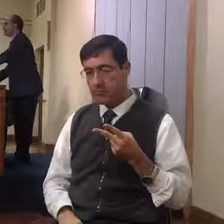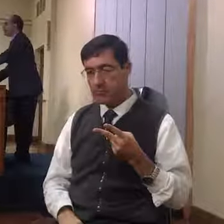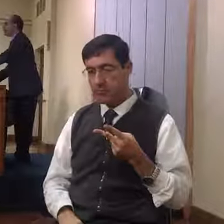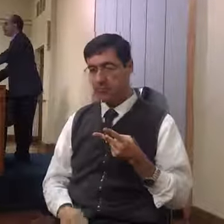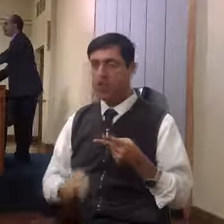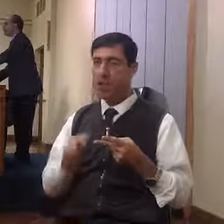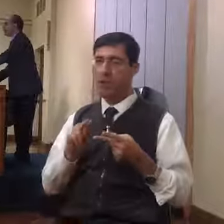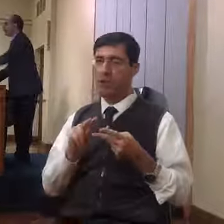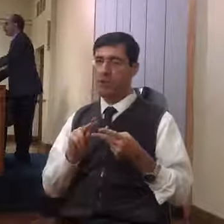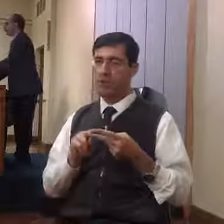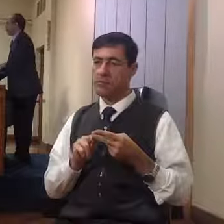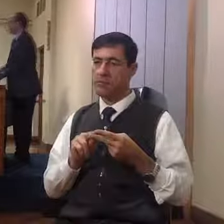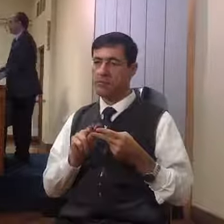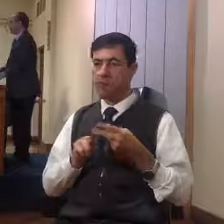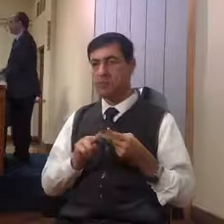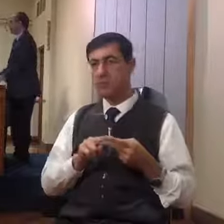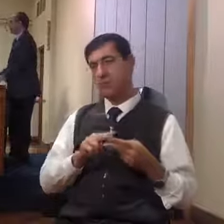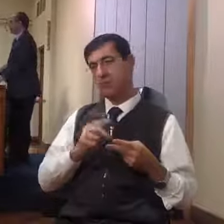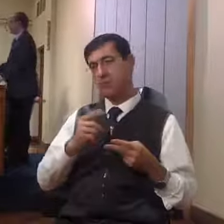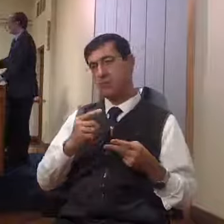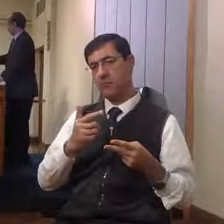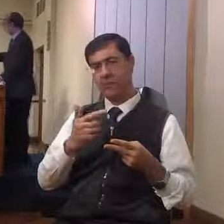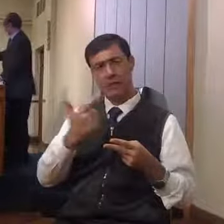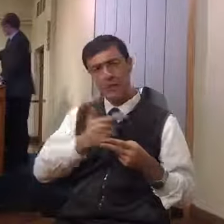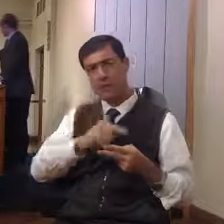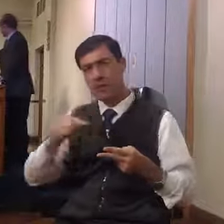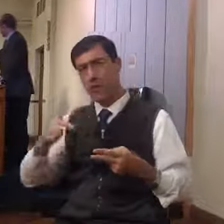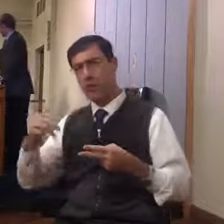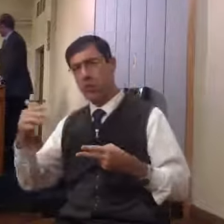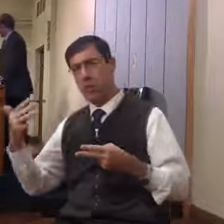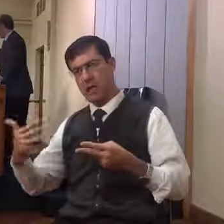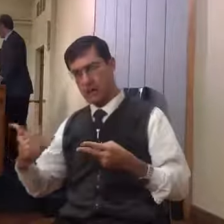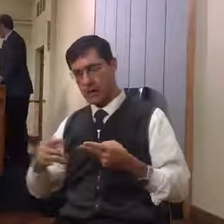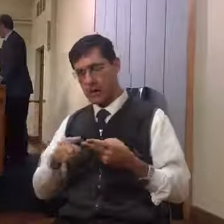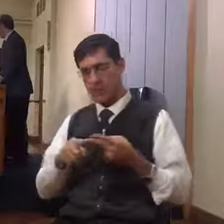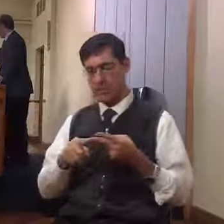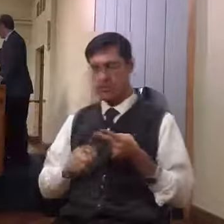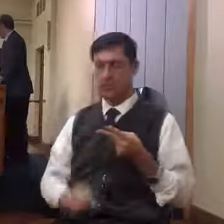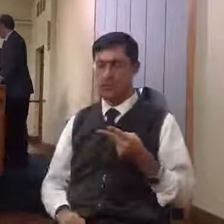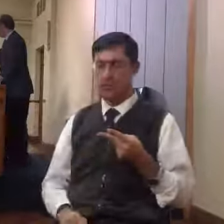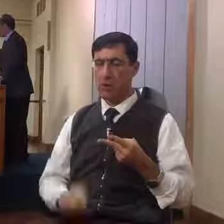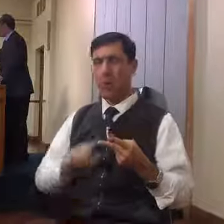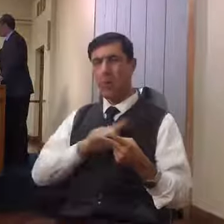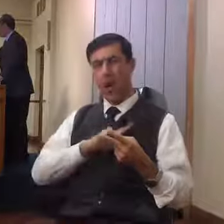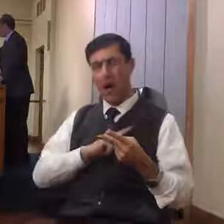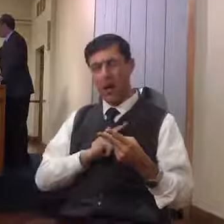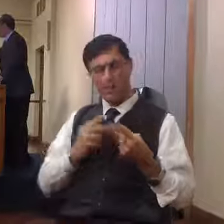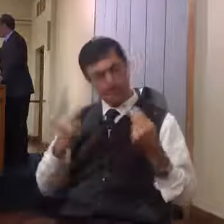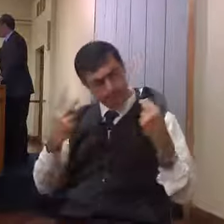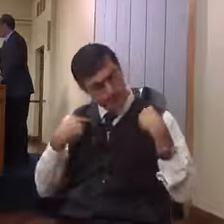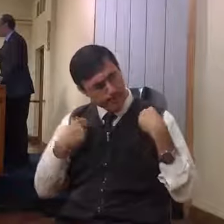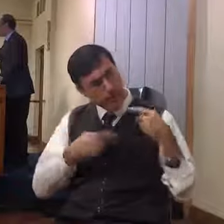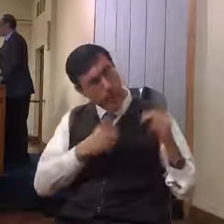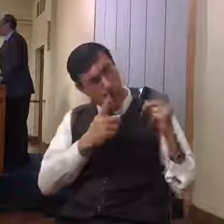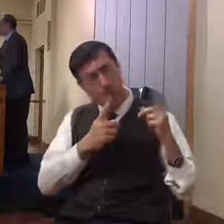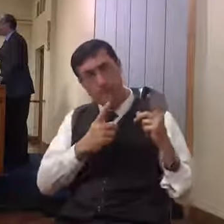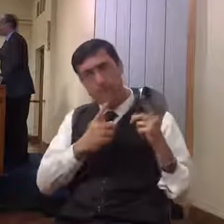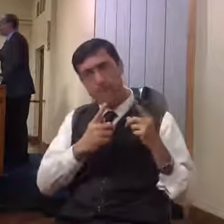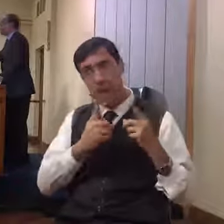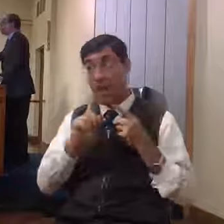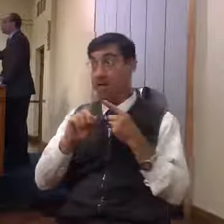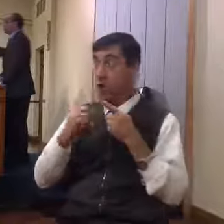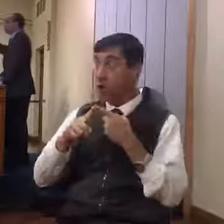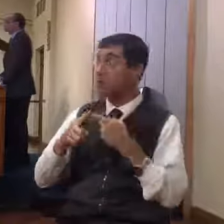three verses, it says, first of all, the second thing, why we obey, why we submit, first for the Lord's sake, and the